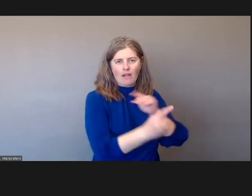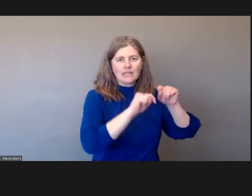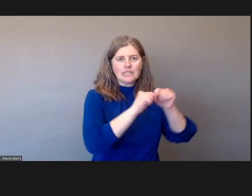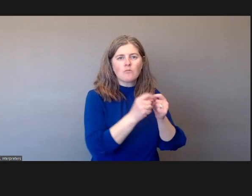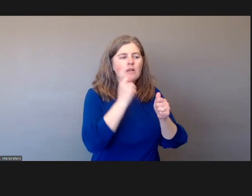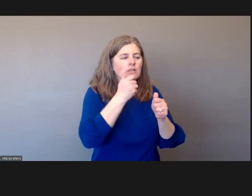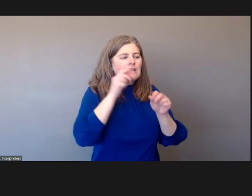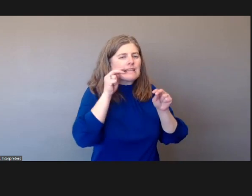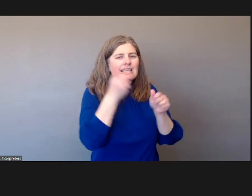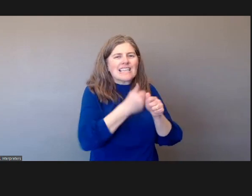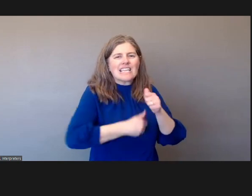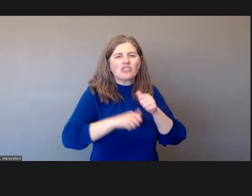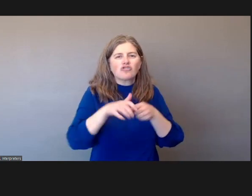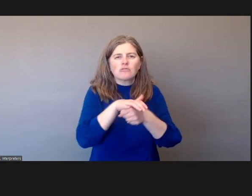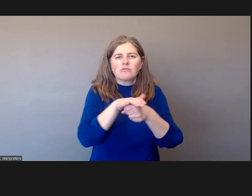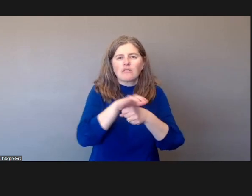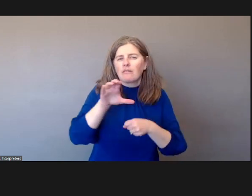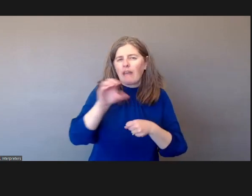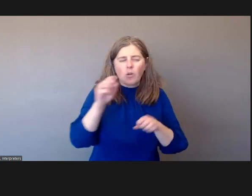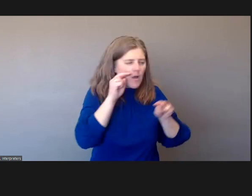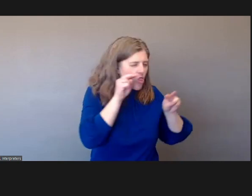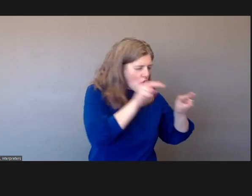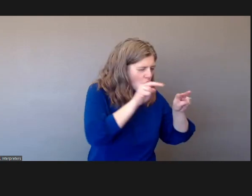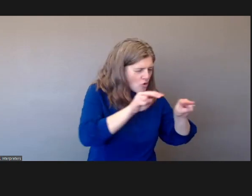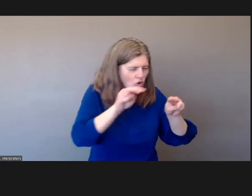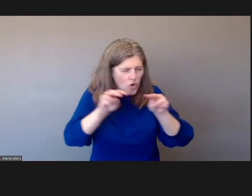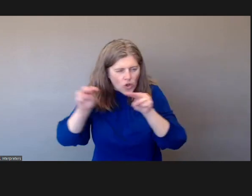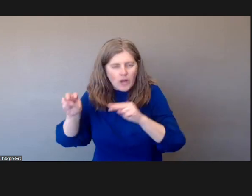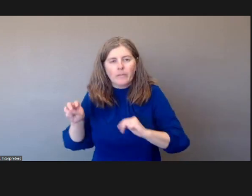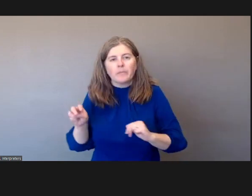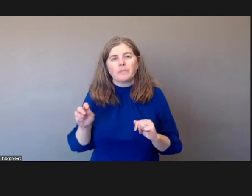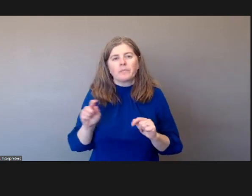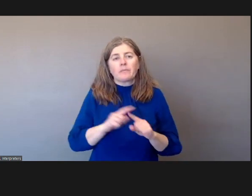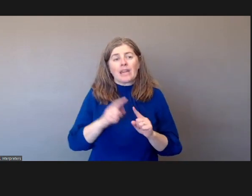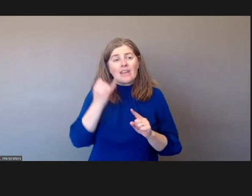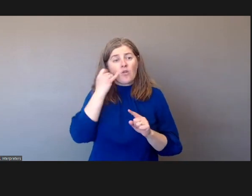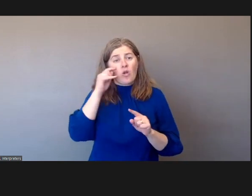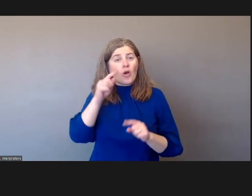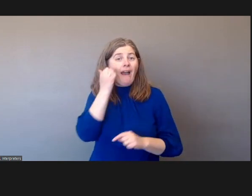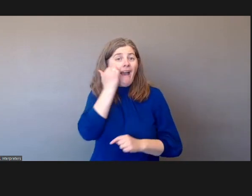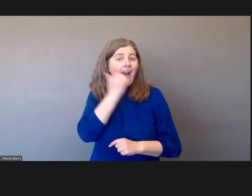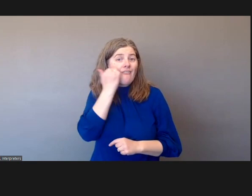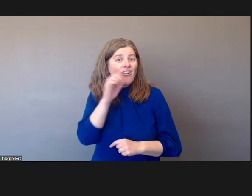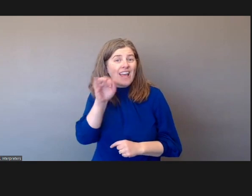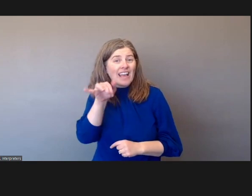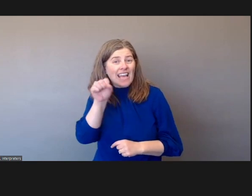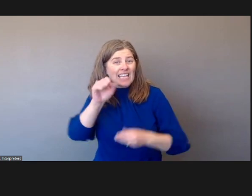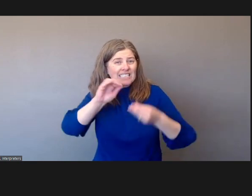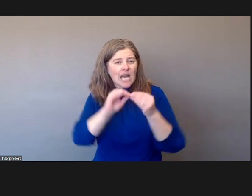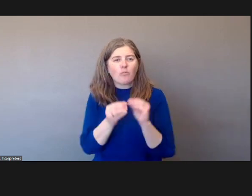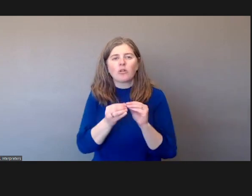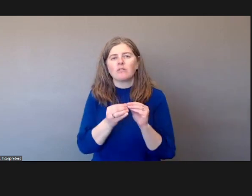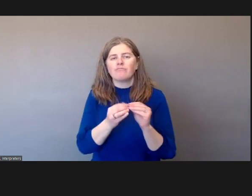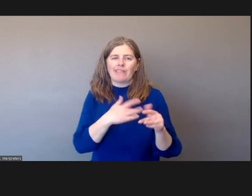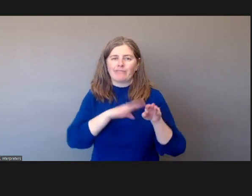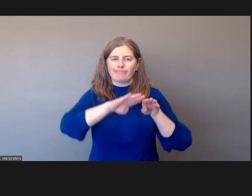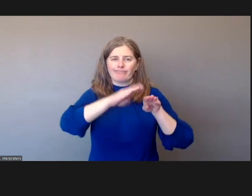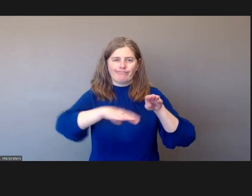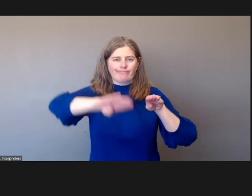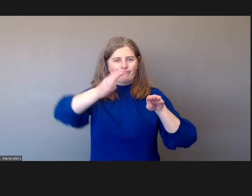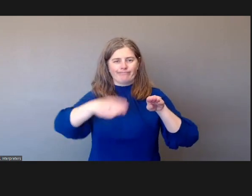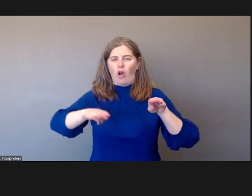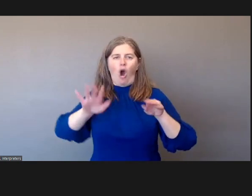each county specifically. I think that if you're looking at day-to-day case rates, they always fluctuate